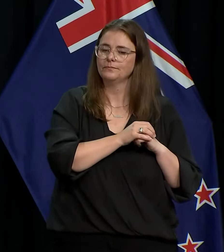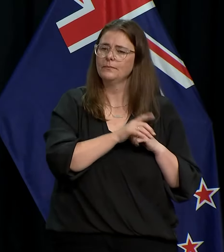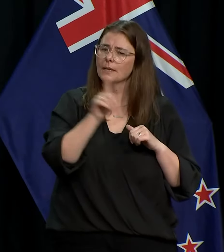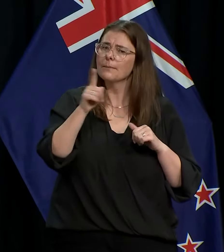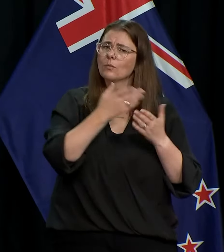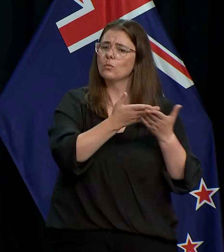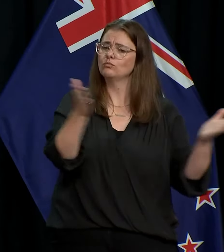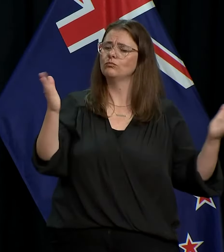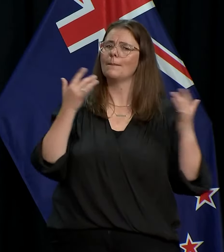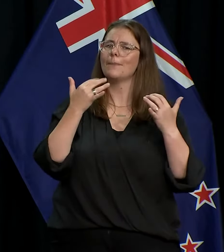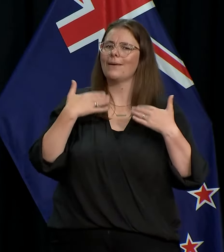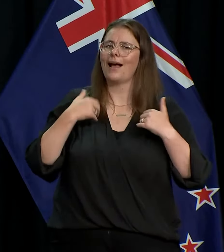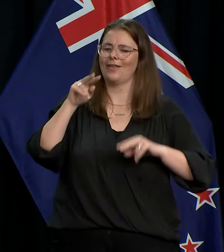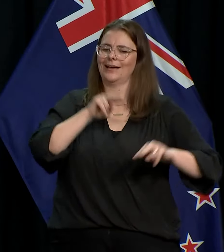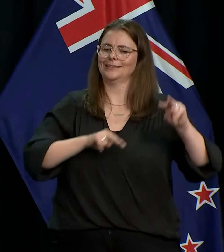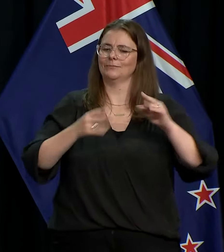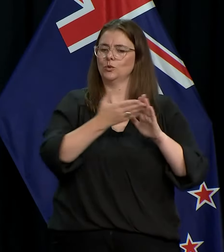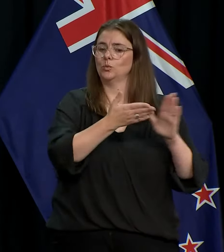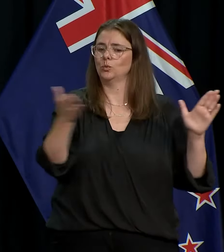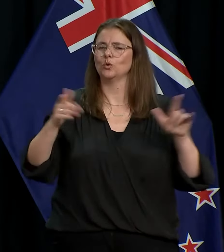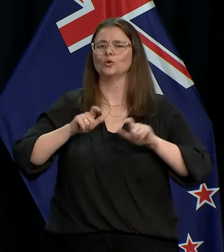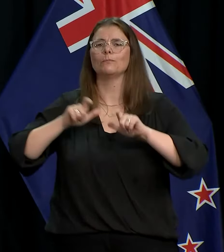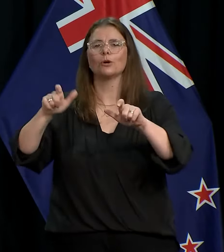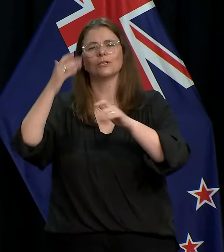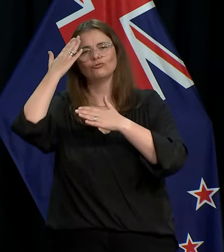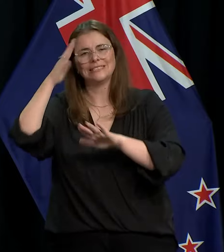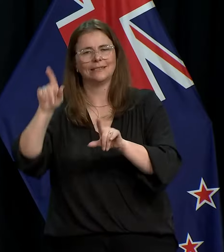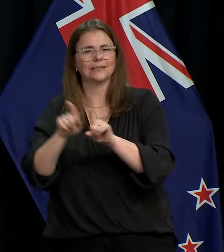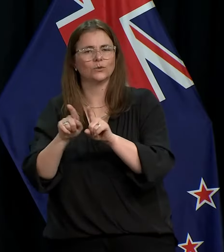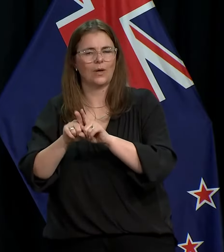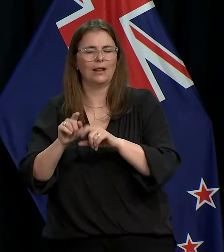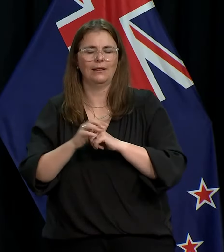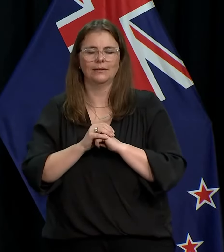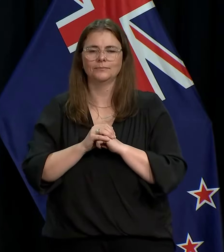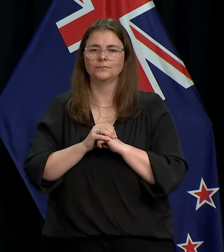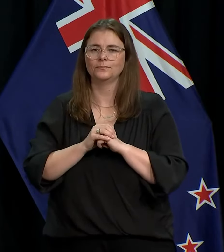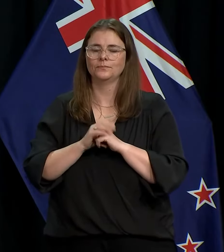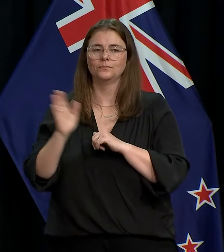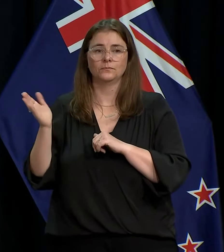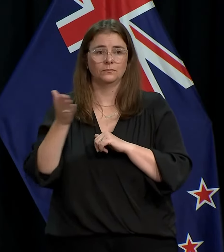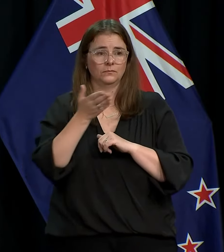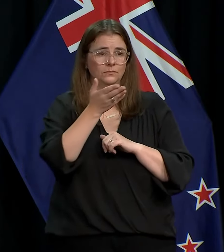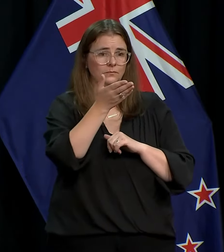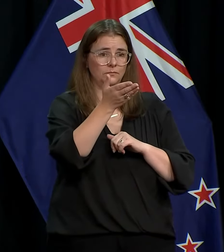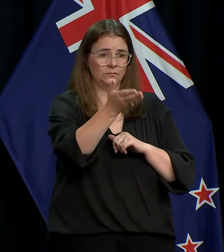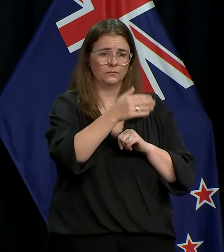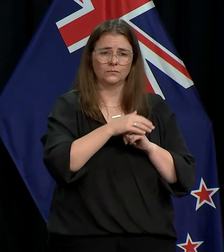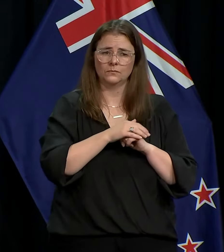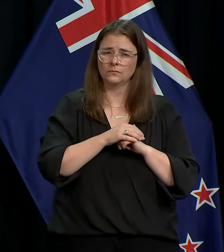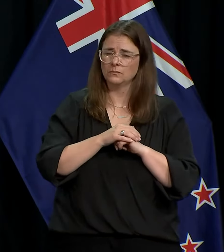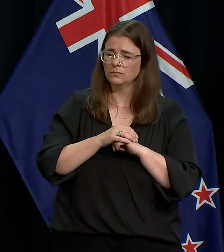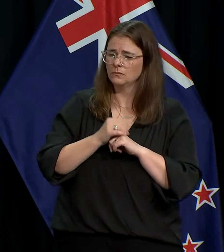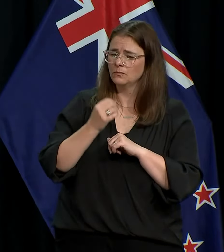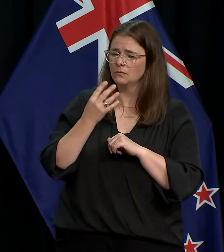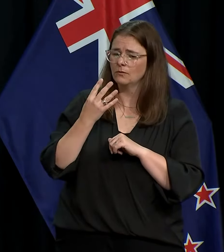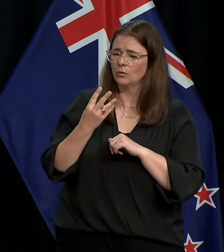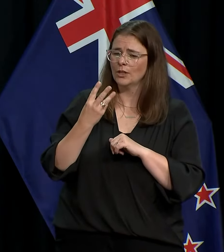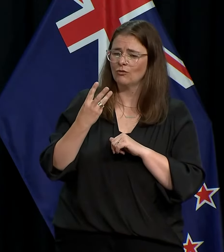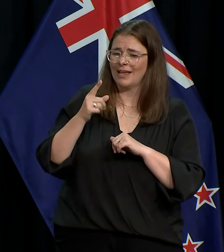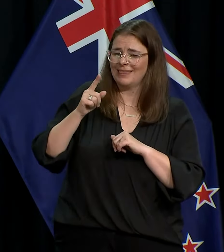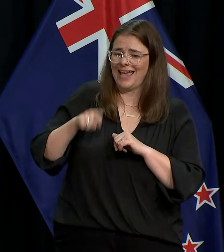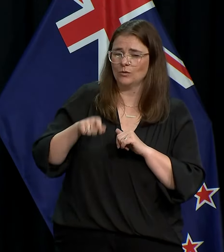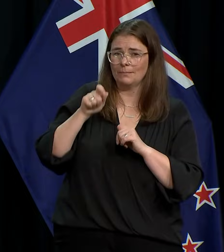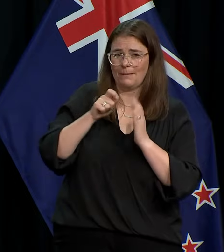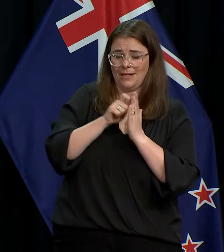health assessment around extending it to permanent residents. Yeah, Amelia, and then I'll come back to Sam. Thank you. A 43,000 strong petition calling